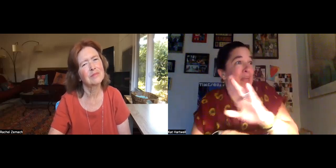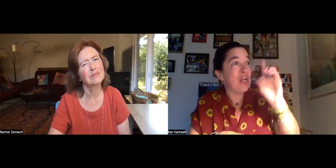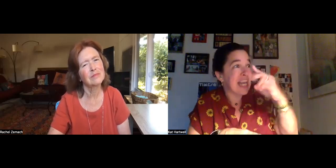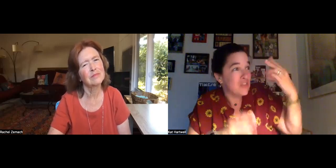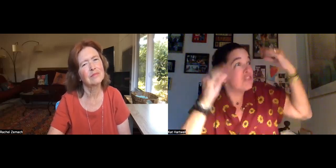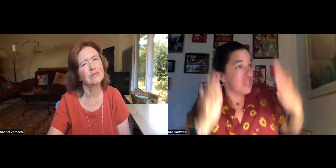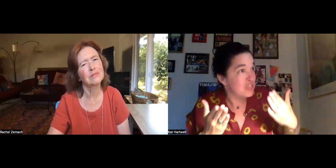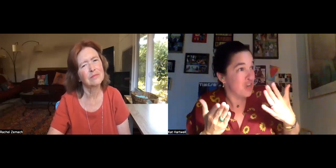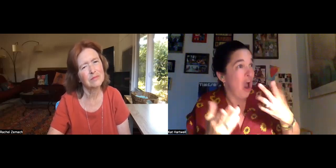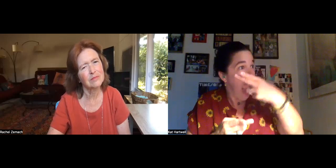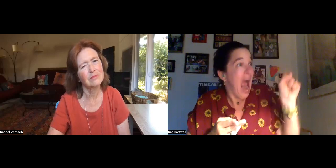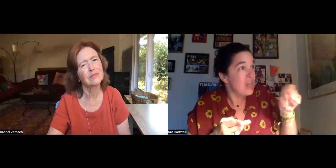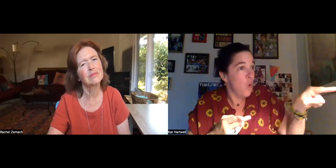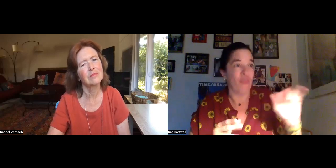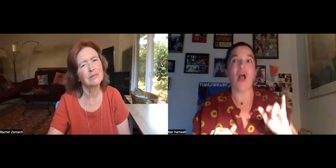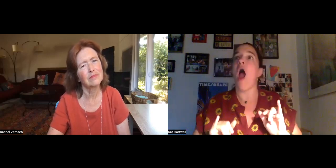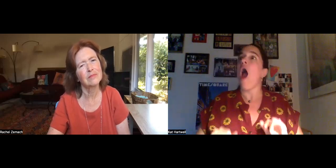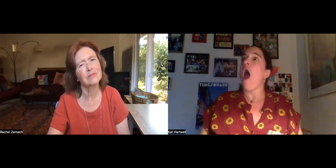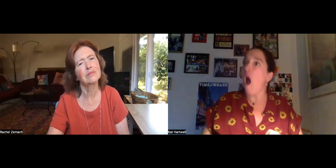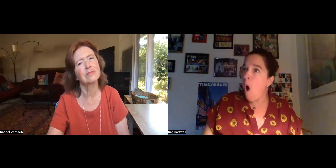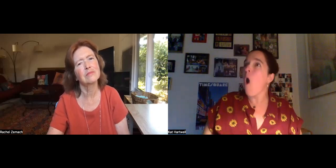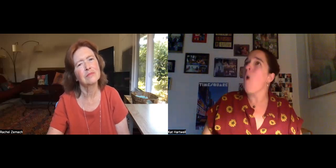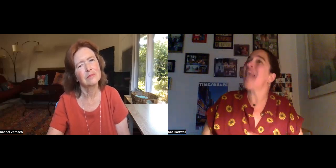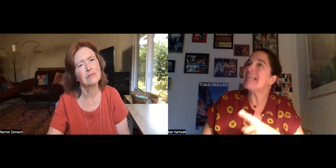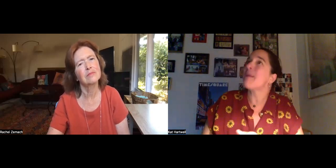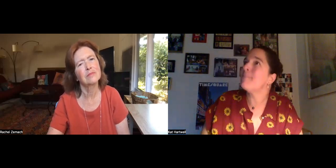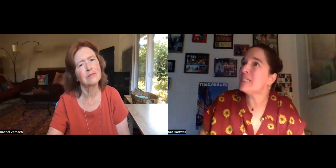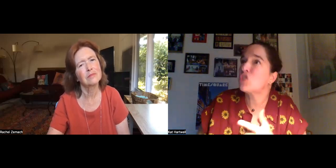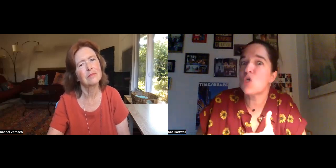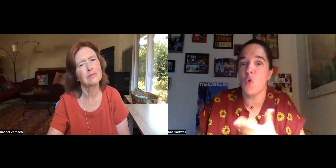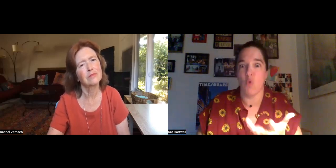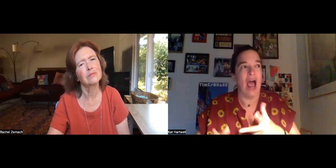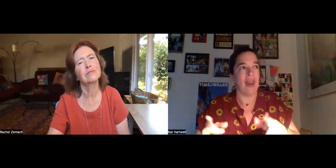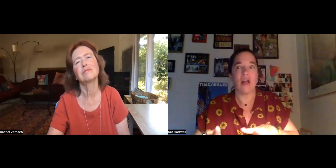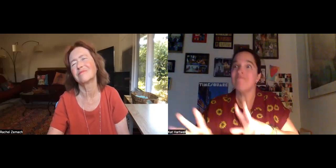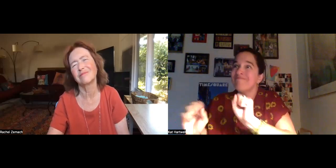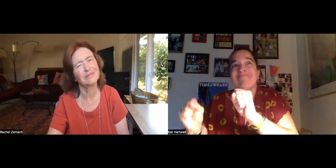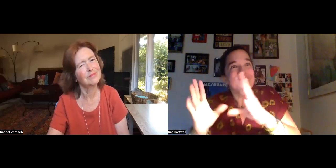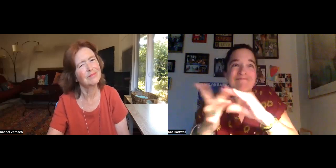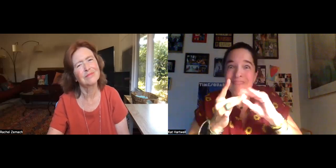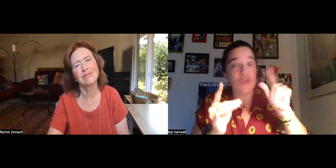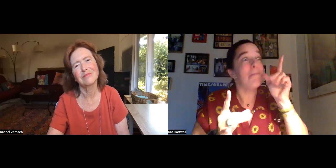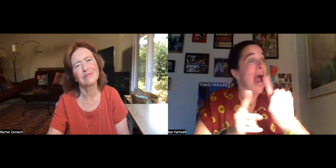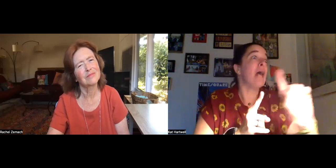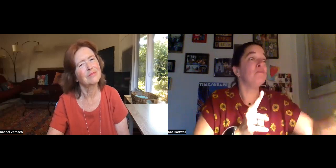Captain, teacher, high school. Oh, nice to meet you. And the mom,